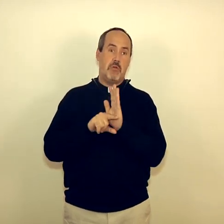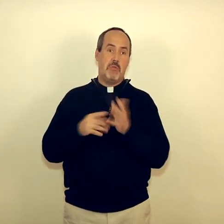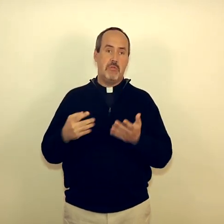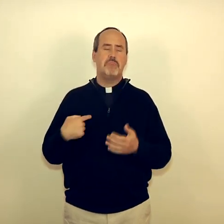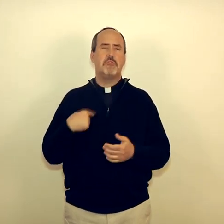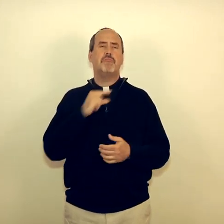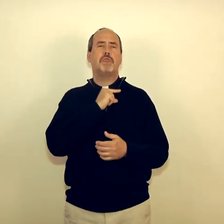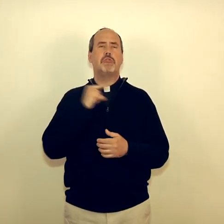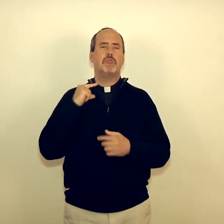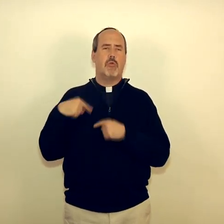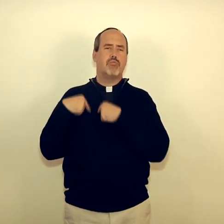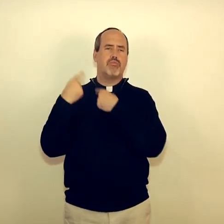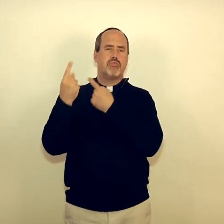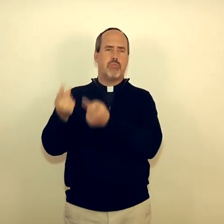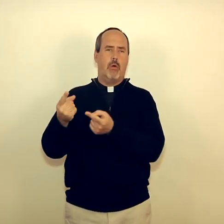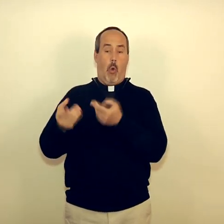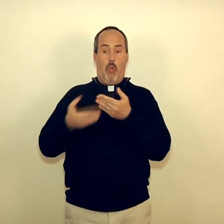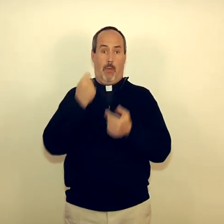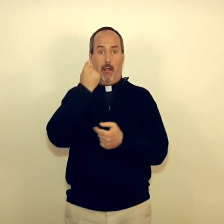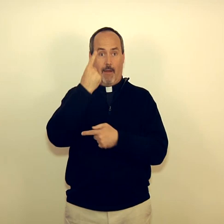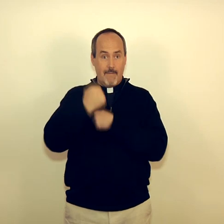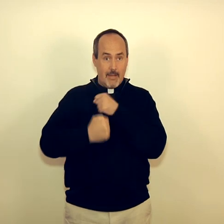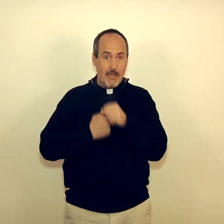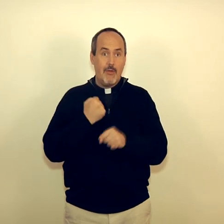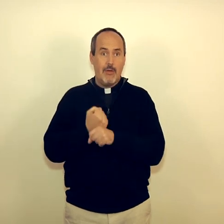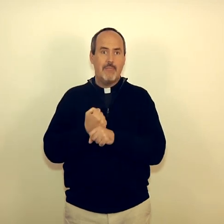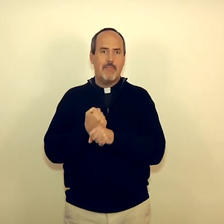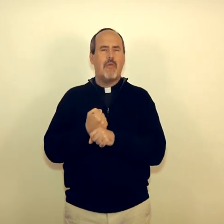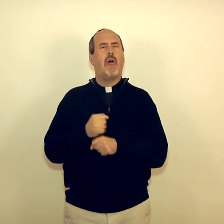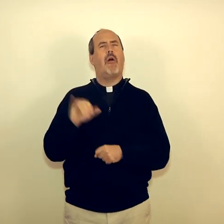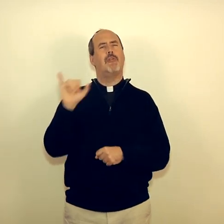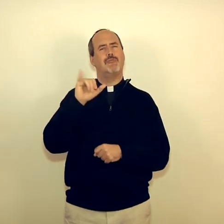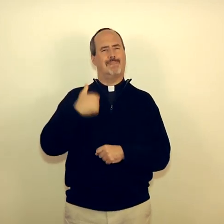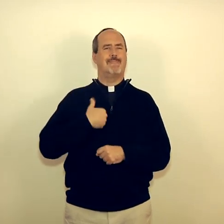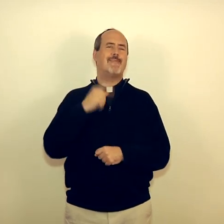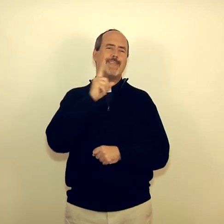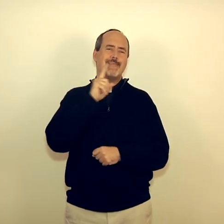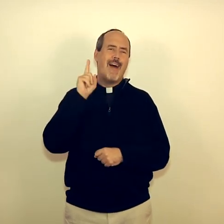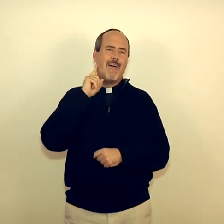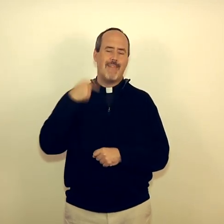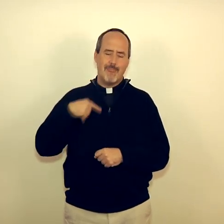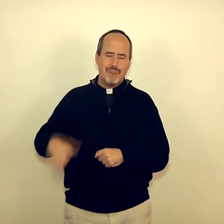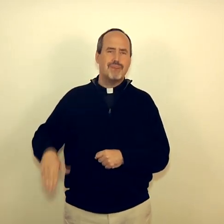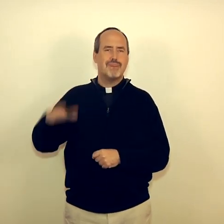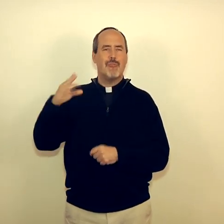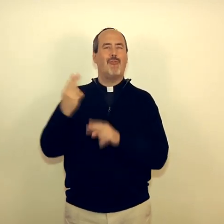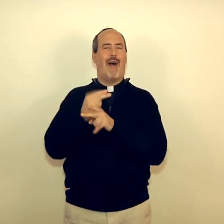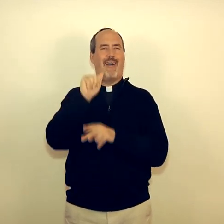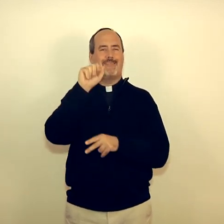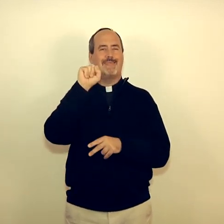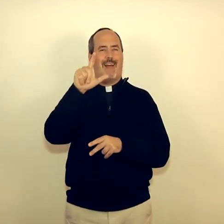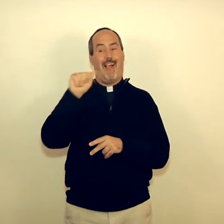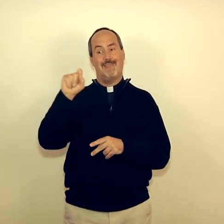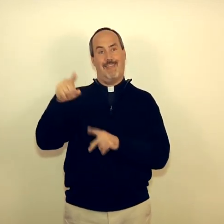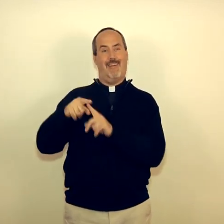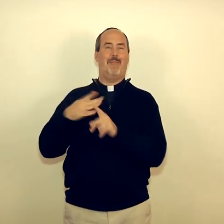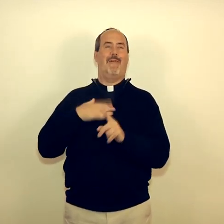Sorry about that. So I don't know if you want to try to reach me on my video